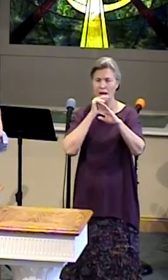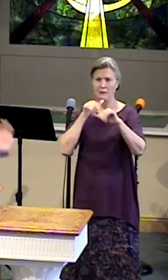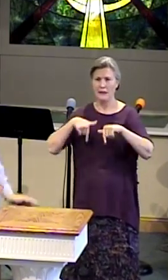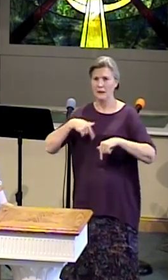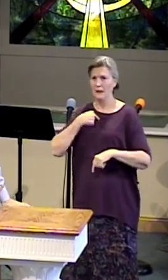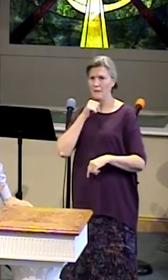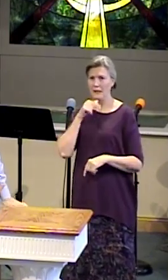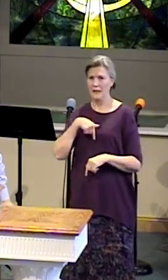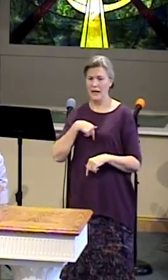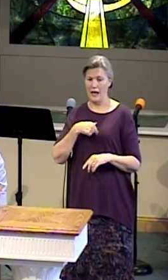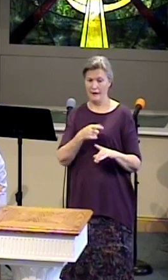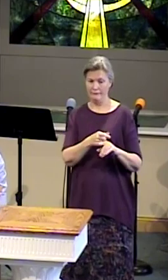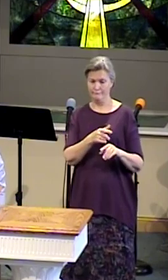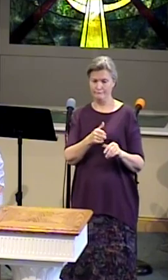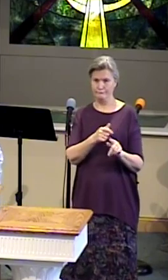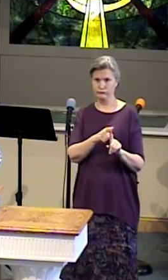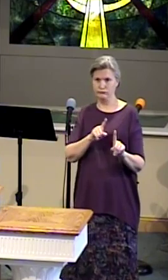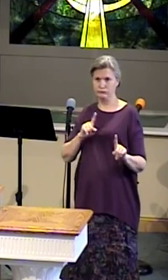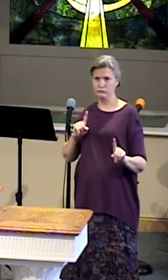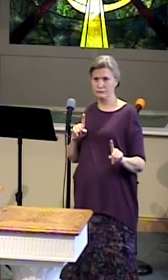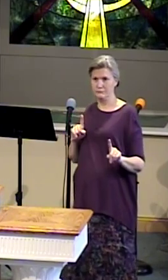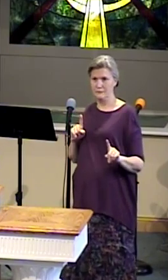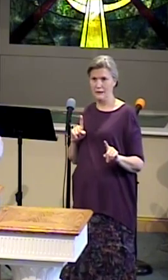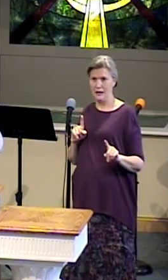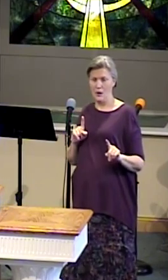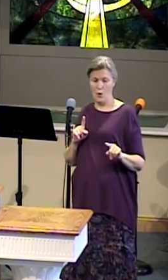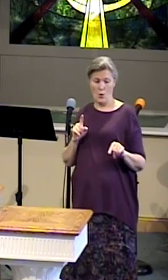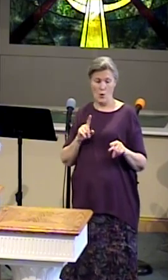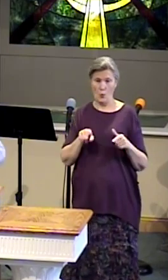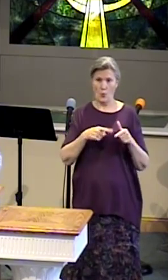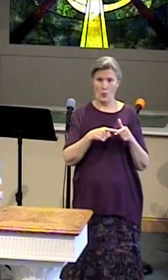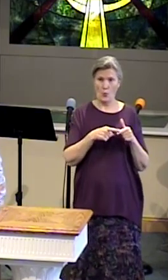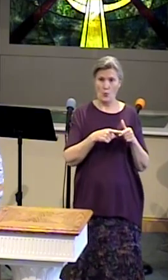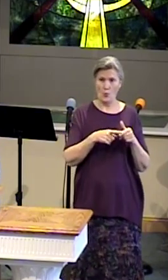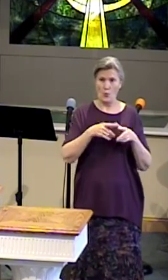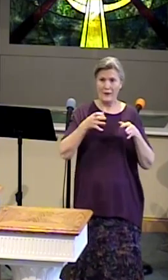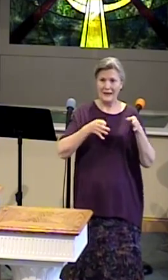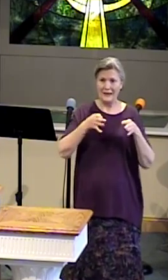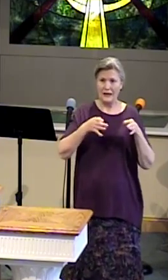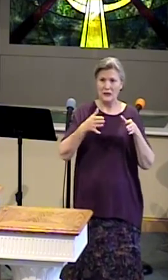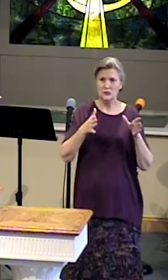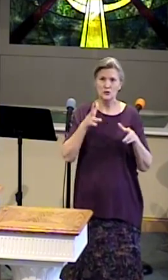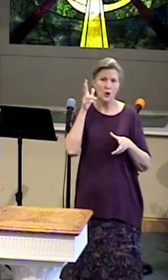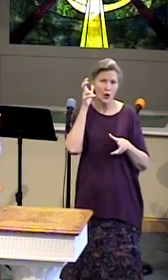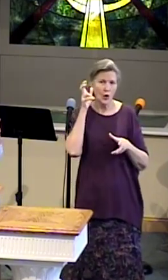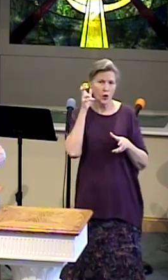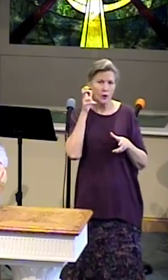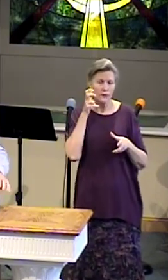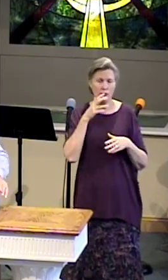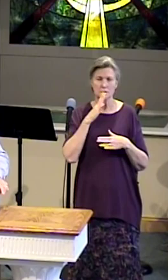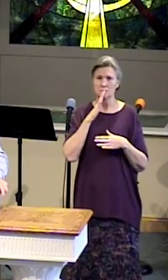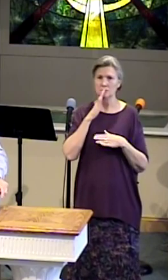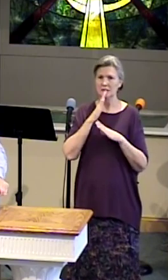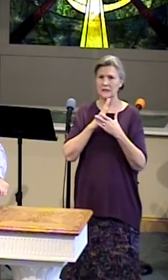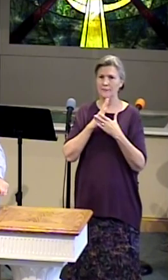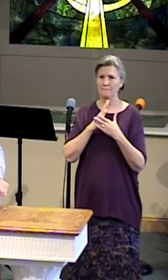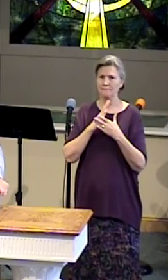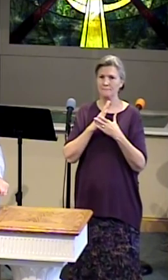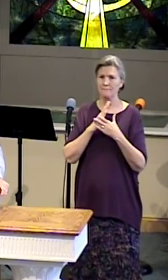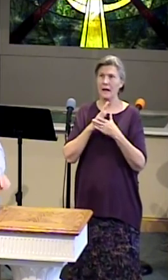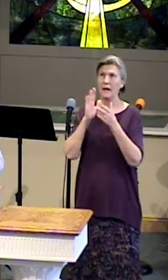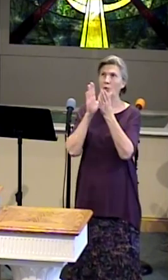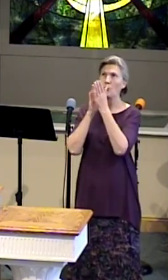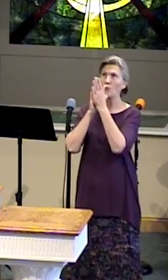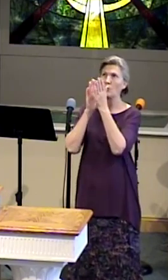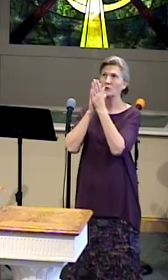I got out of the way. When the council heard these things, they held their peace and glorified